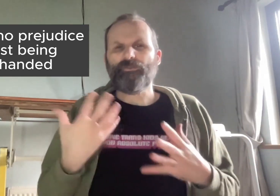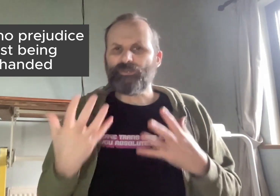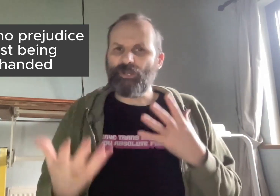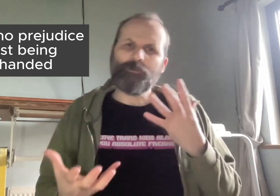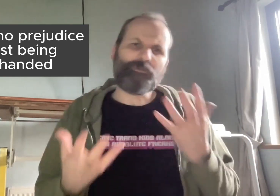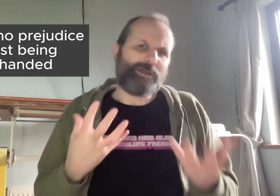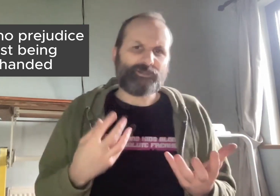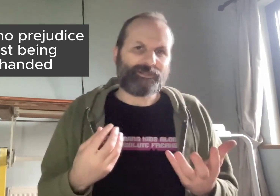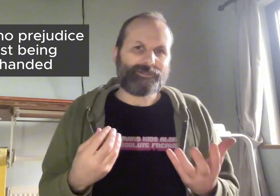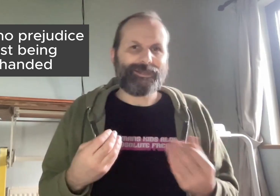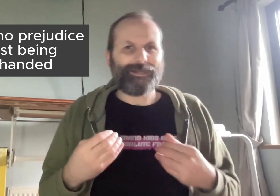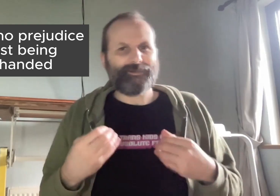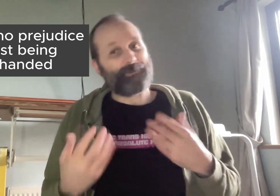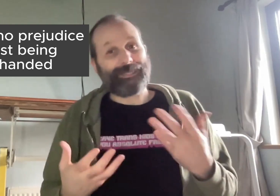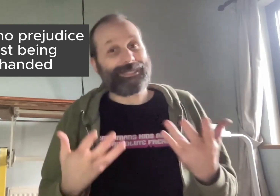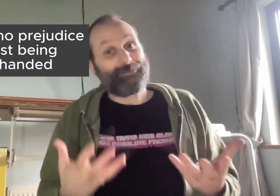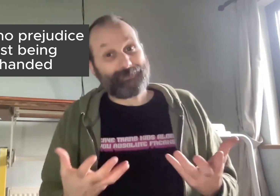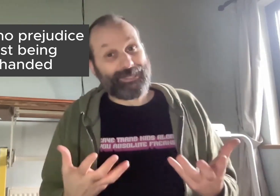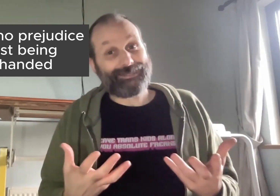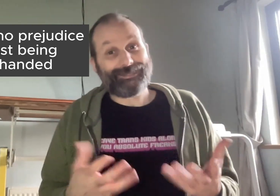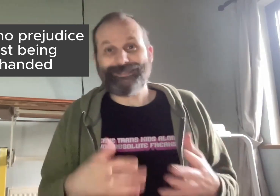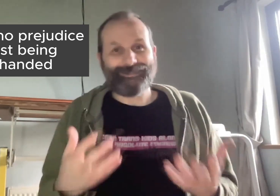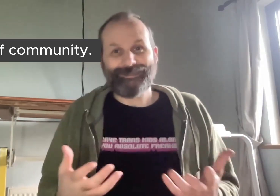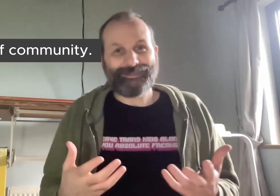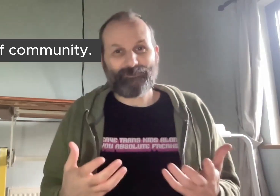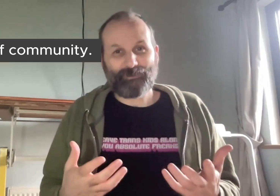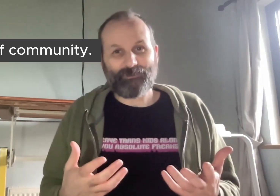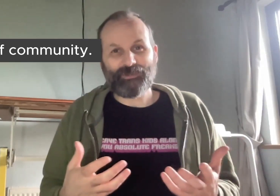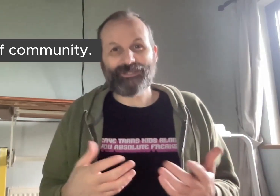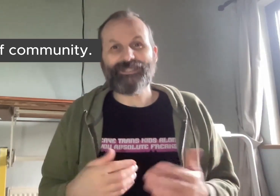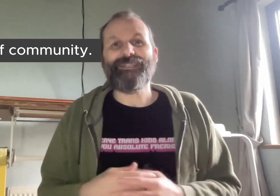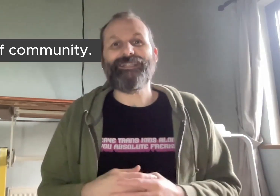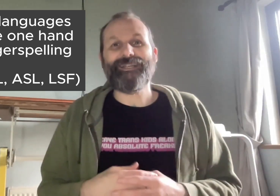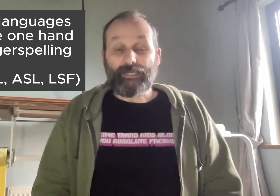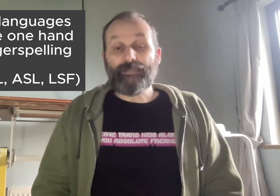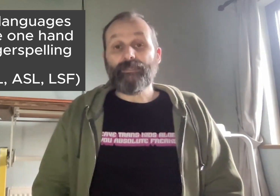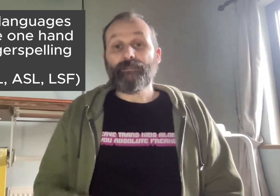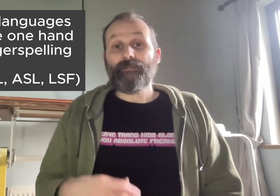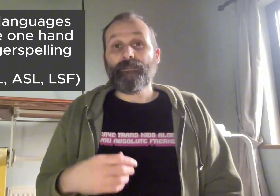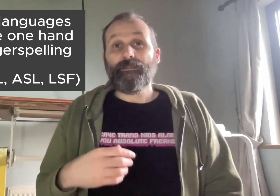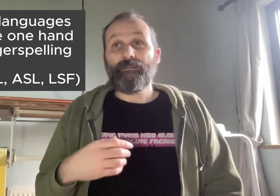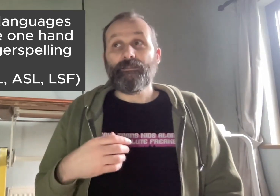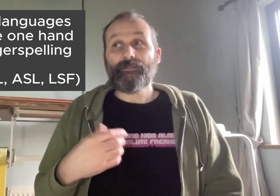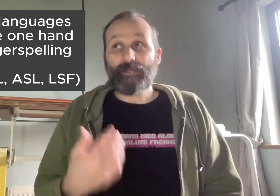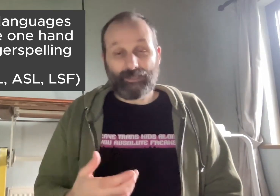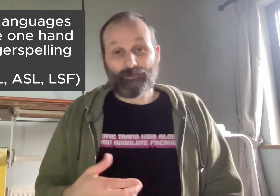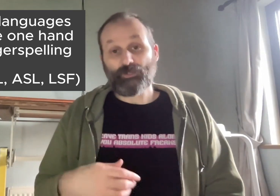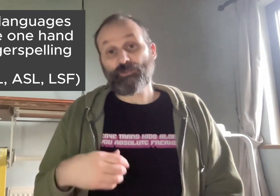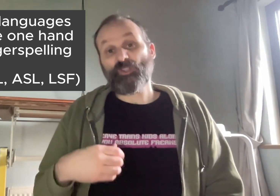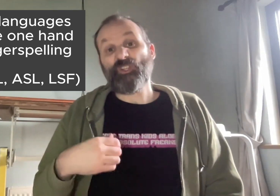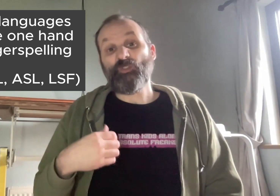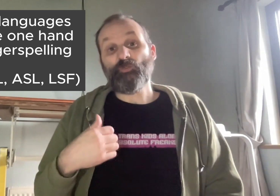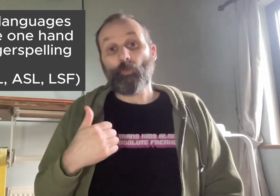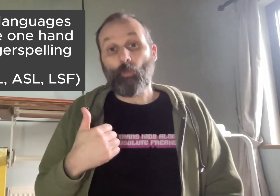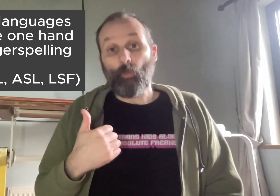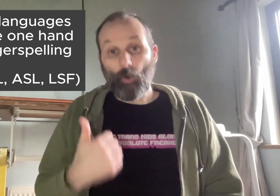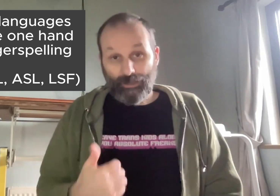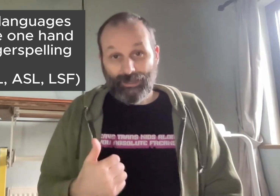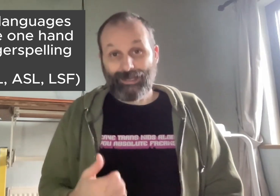There's no prejudice against being left-handed in the deaf community. In sign languages that use one